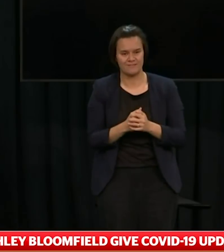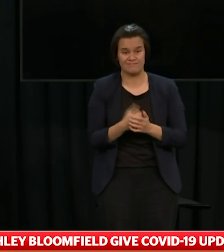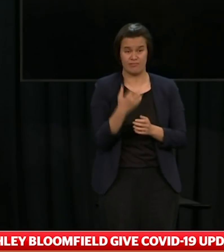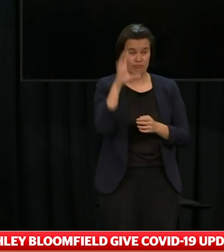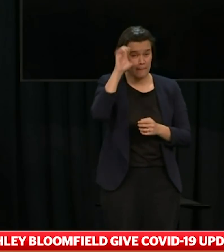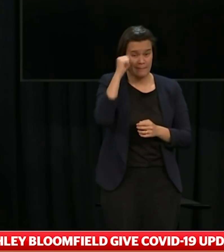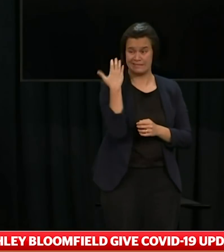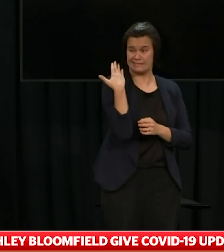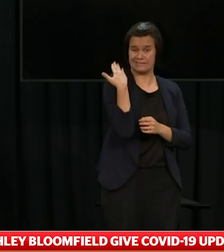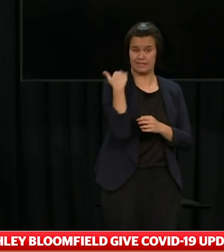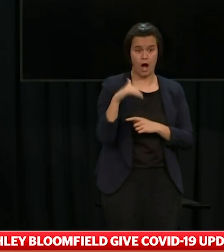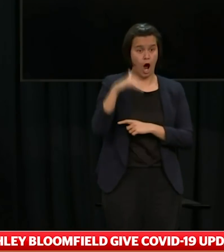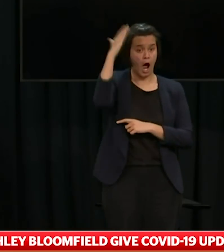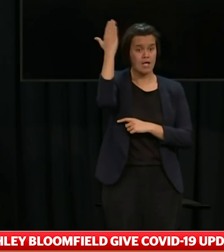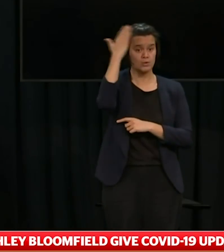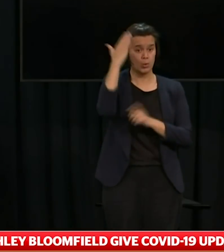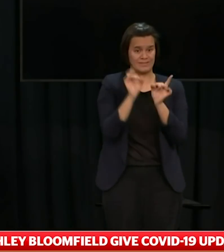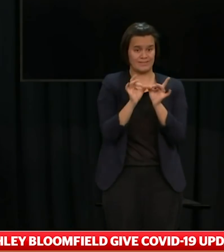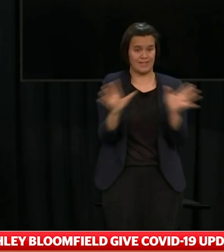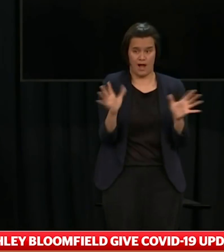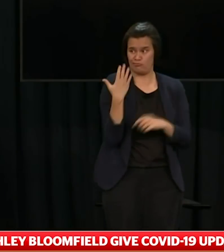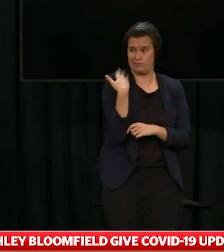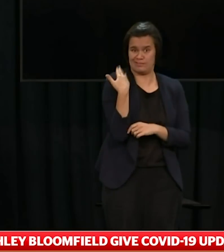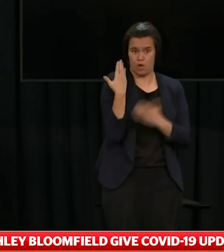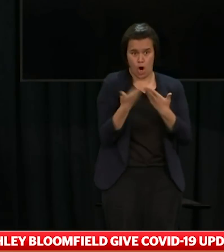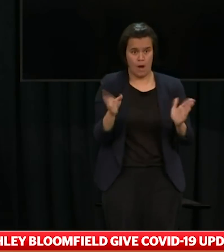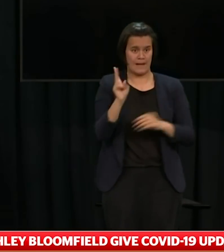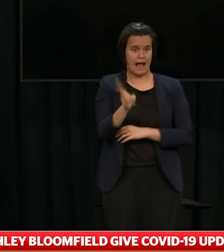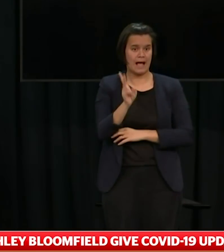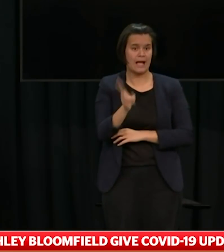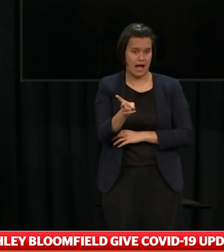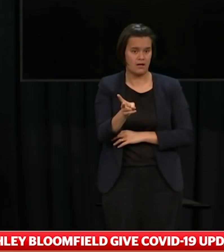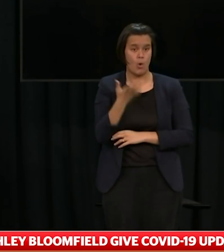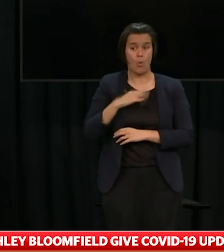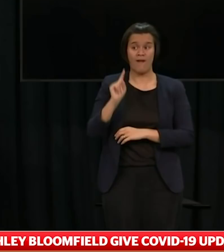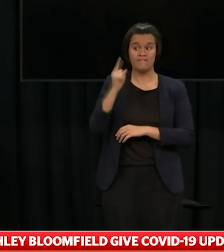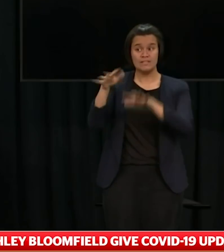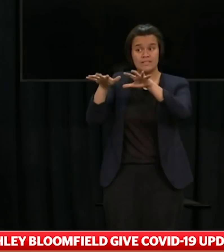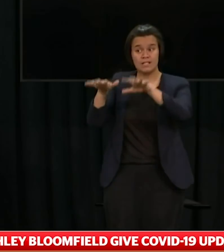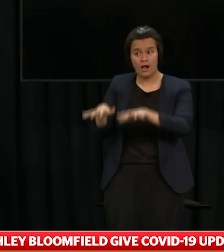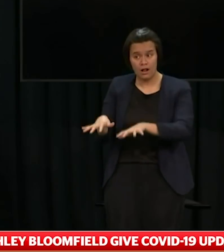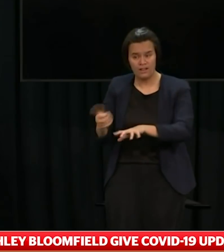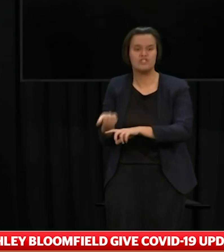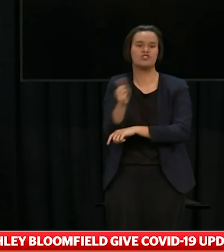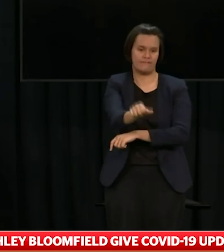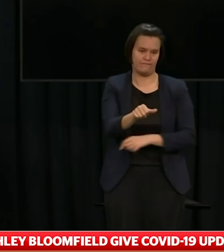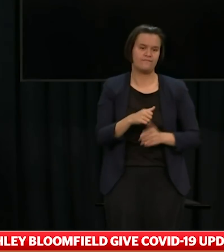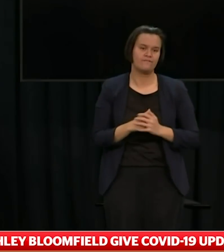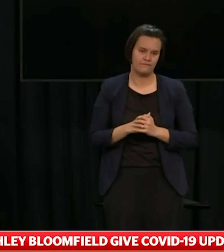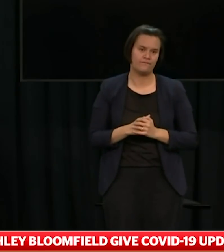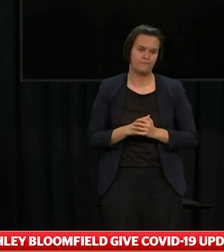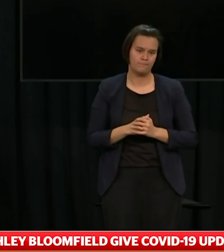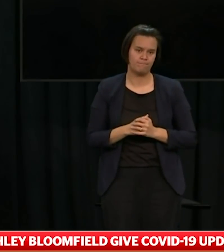students into senior school, and this allows these changes to bed in carefully. For those who have concerns about